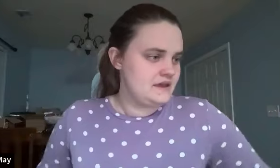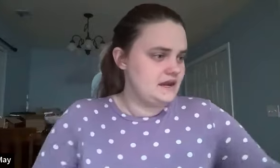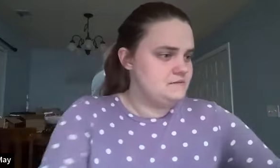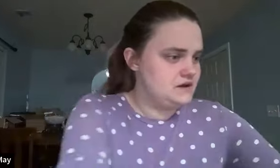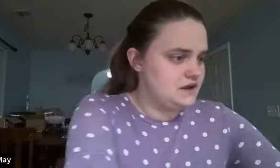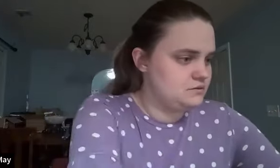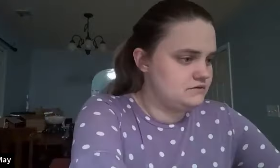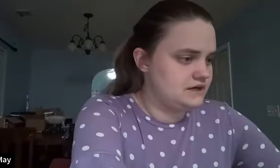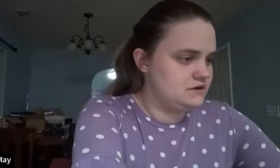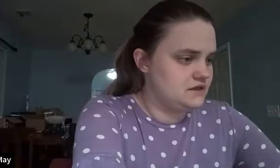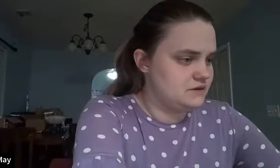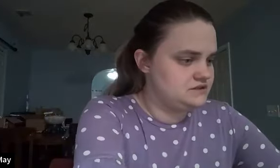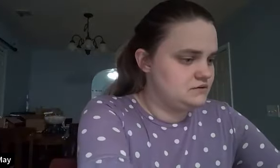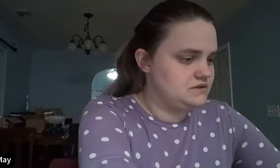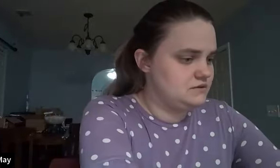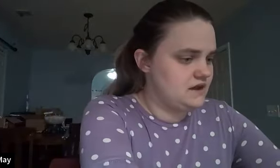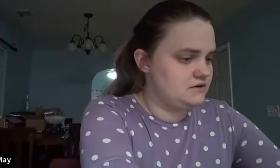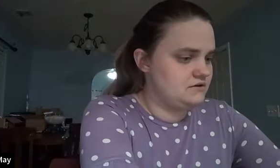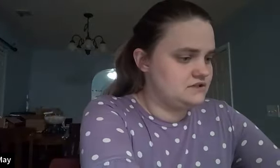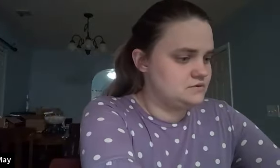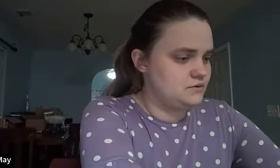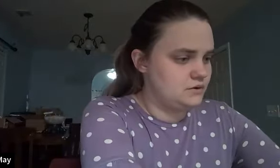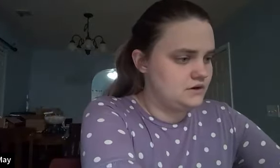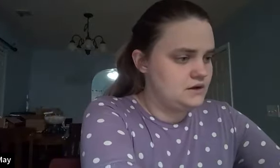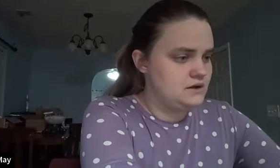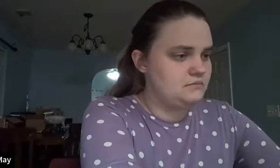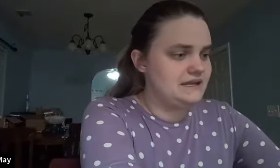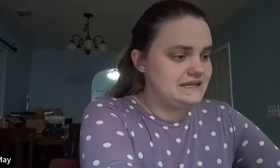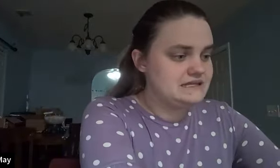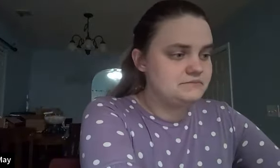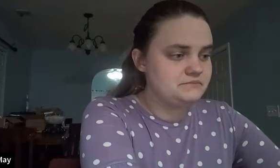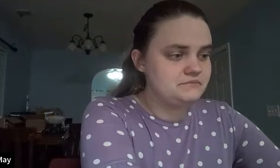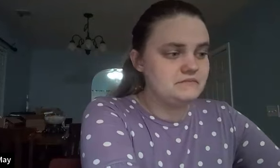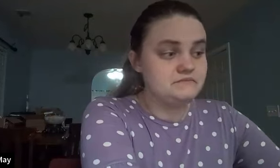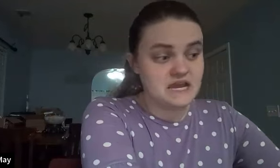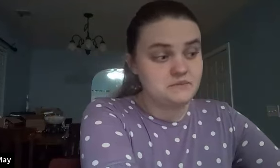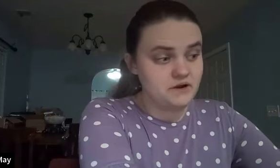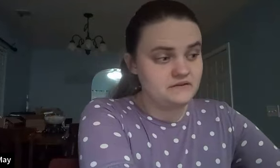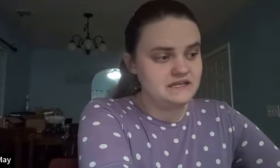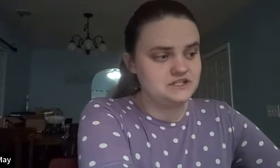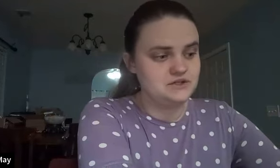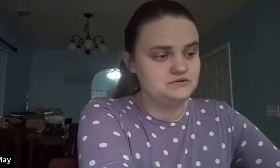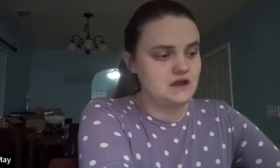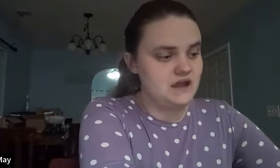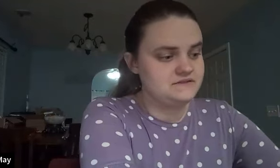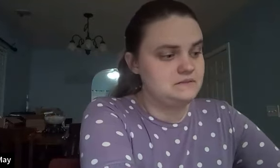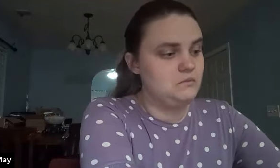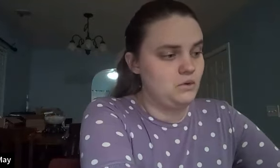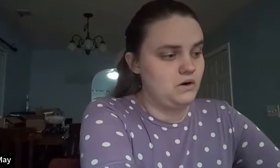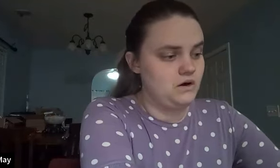I'm going to add one right here that I don't think we've had on our list before, but is a type of bug that is I have seen more